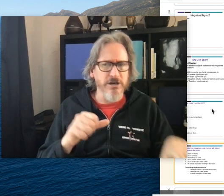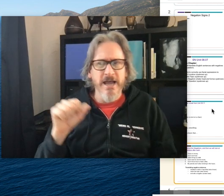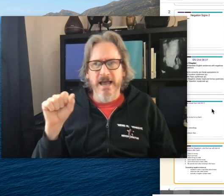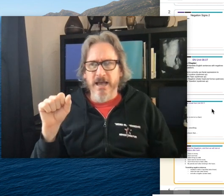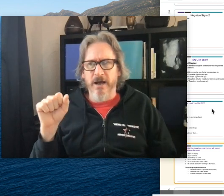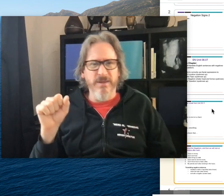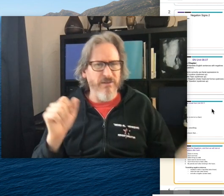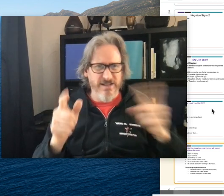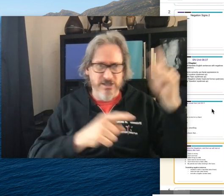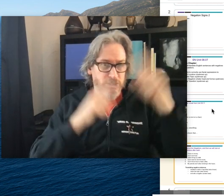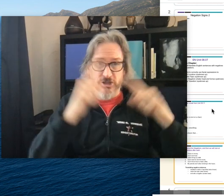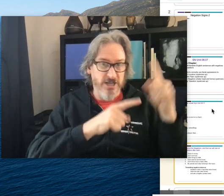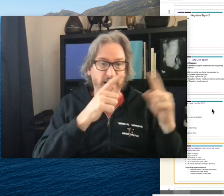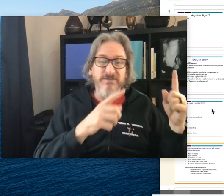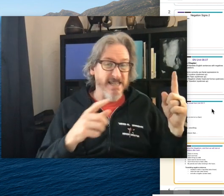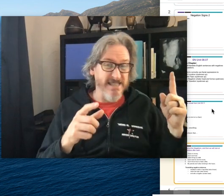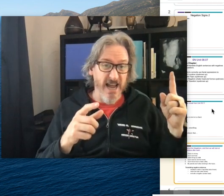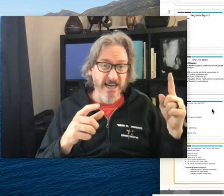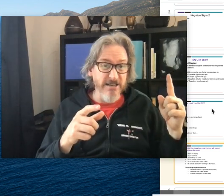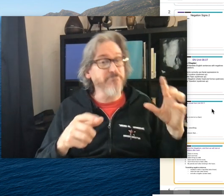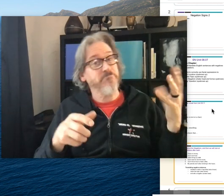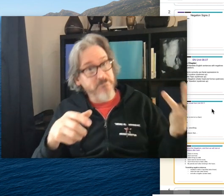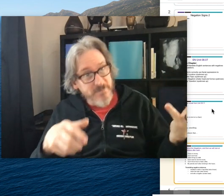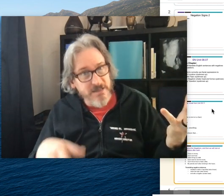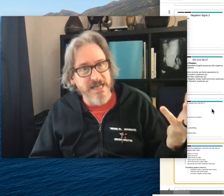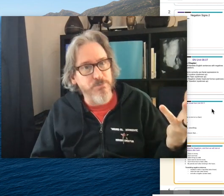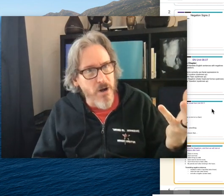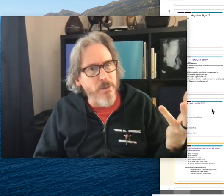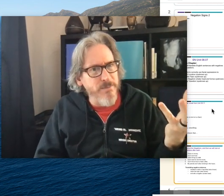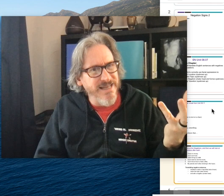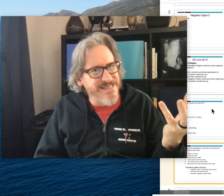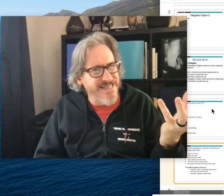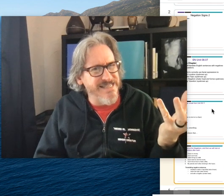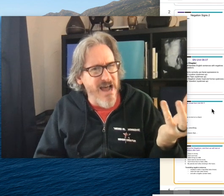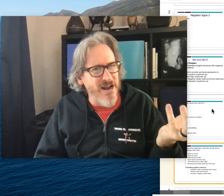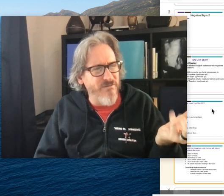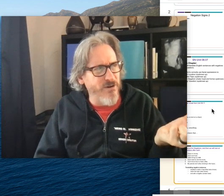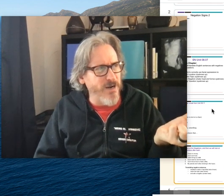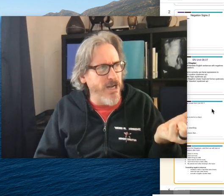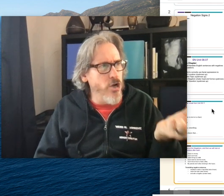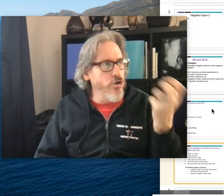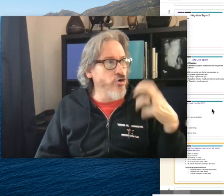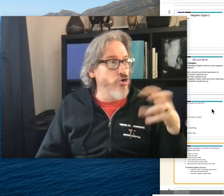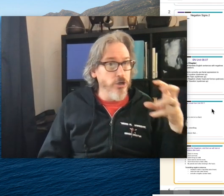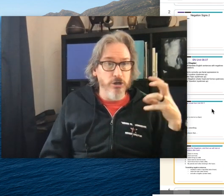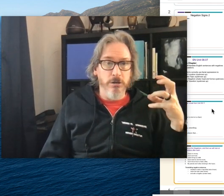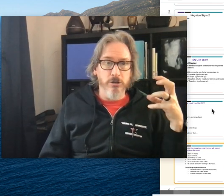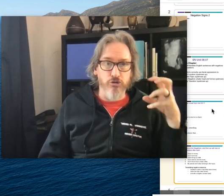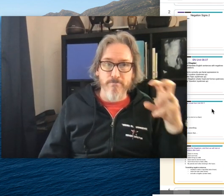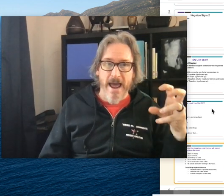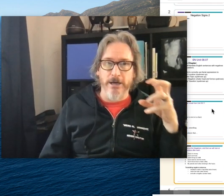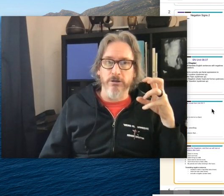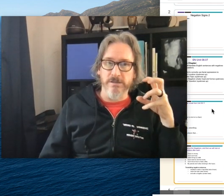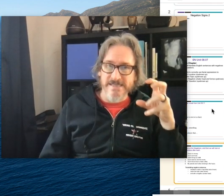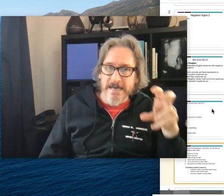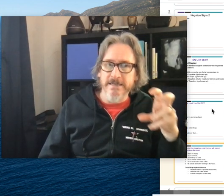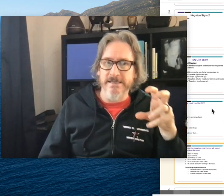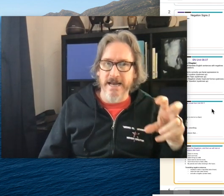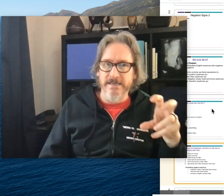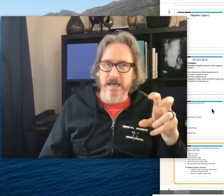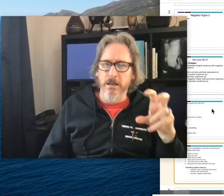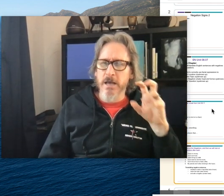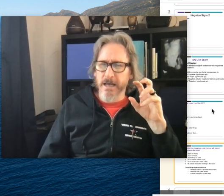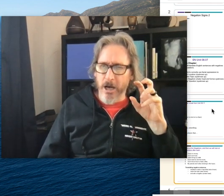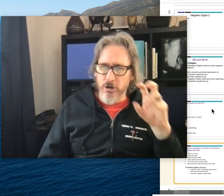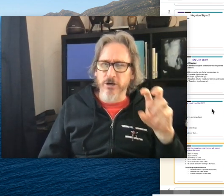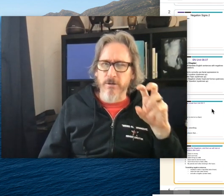your answer. If it's tough to sign, that probably means it's not a very good grammatical sentence